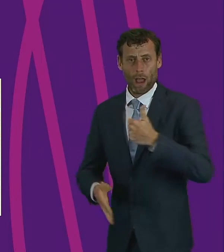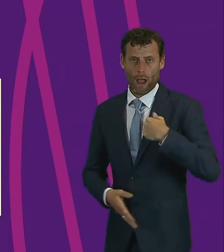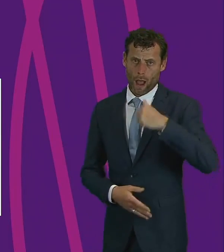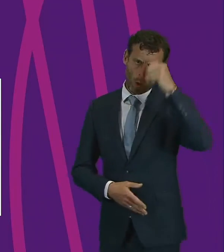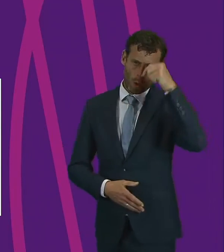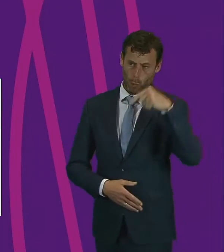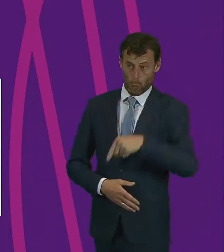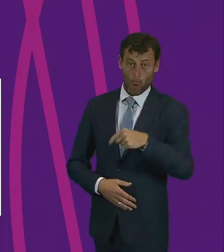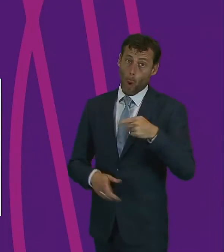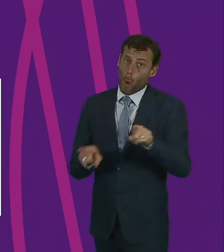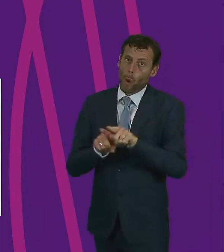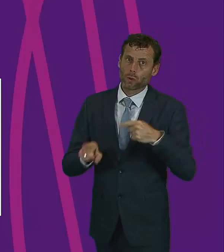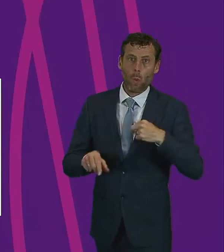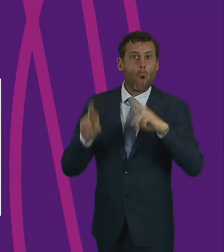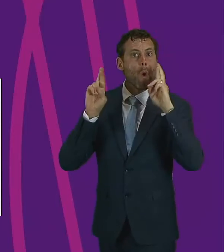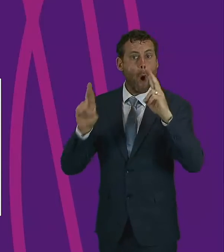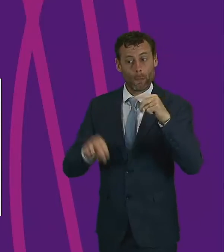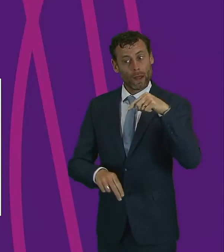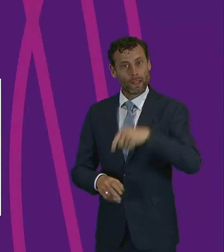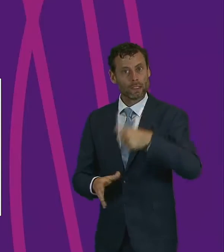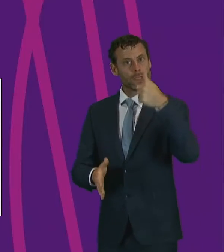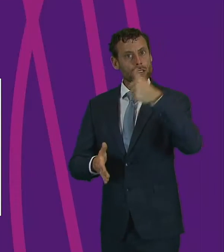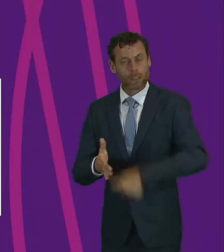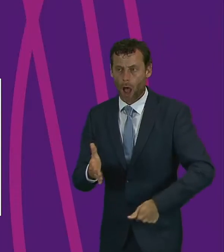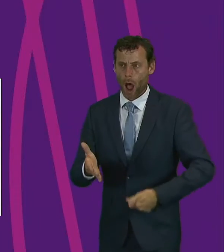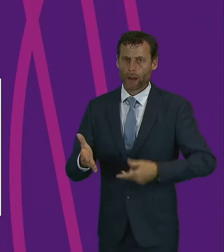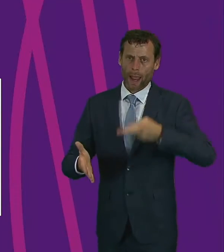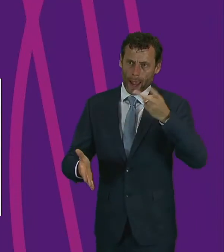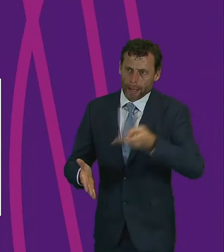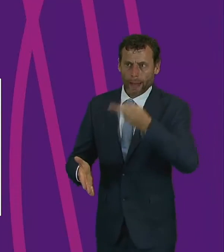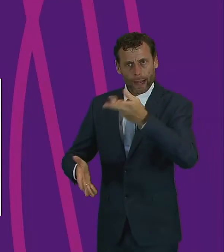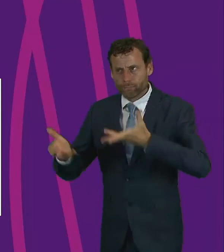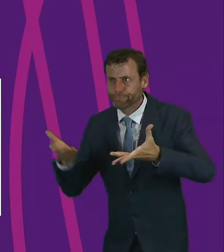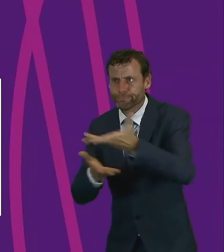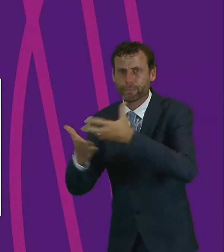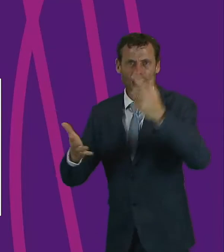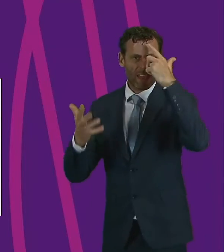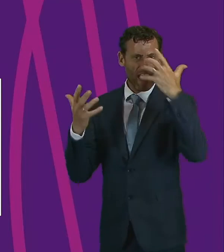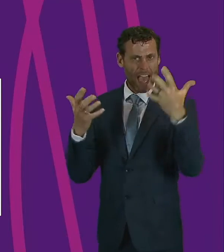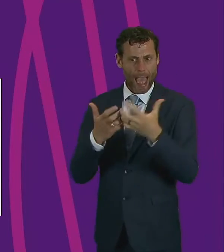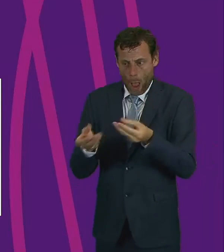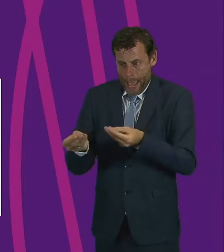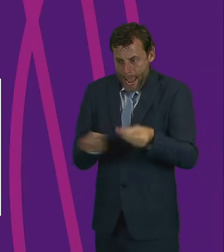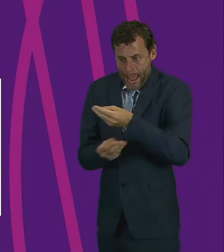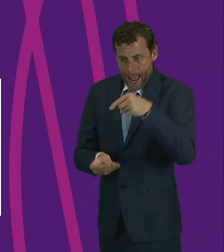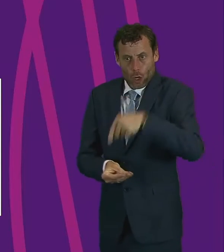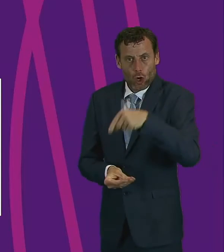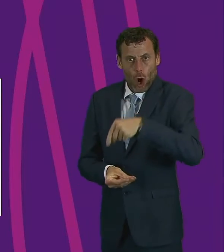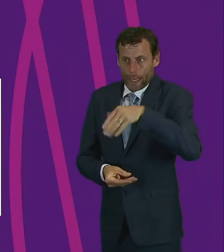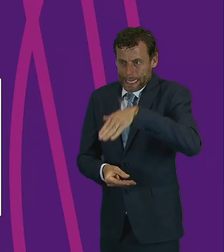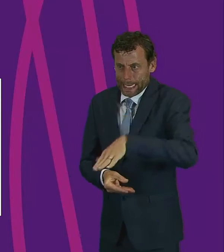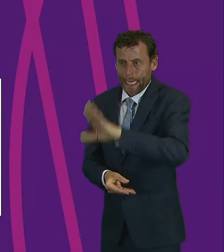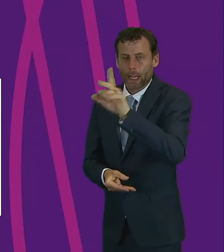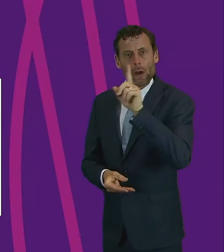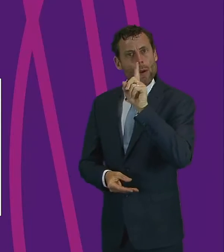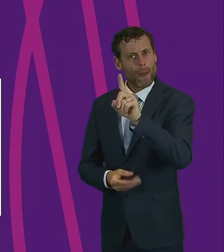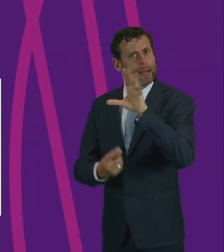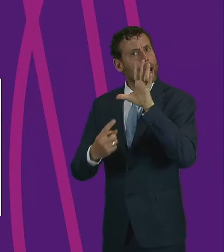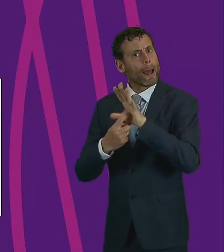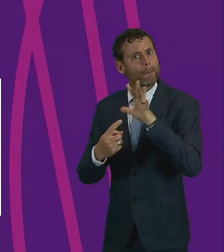many as we try to take the first tentative steps on the road to economic recovery, but not at expense of health